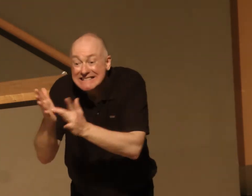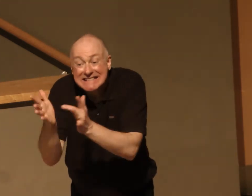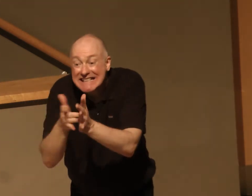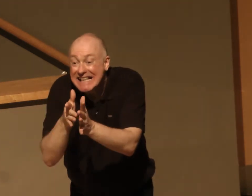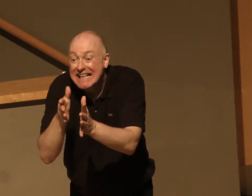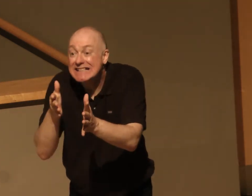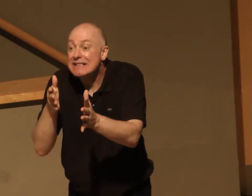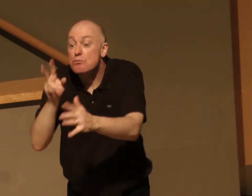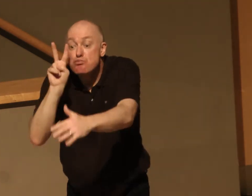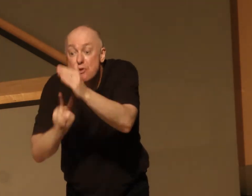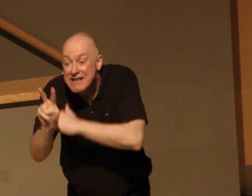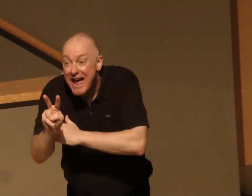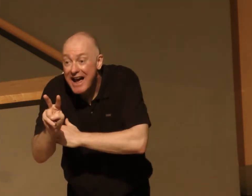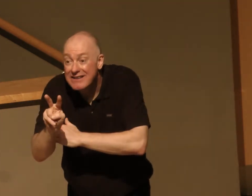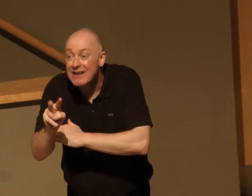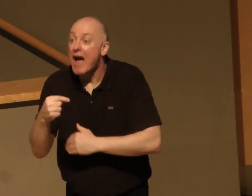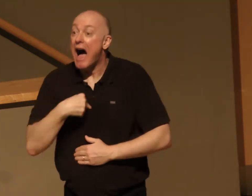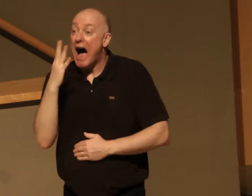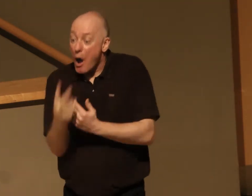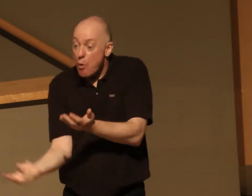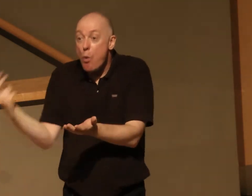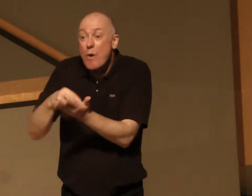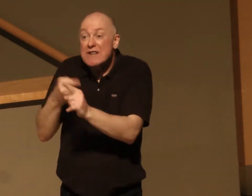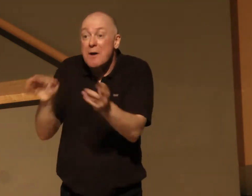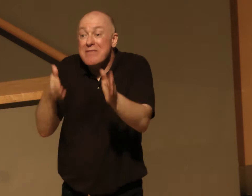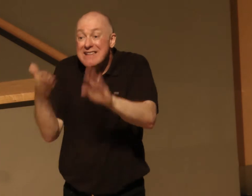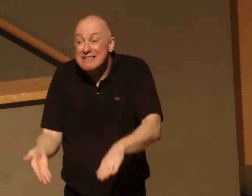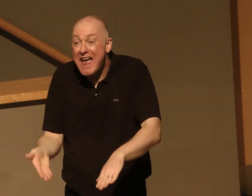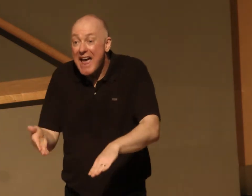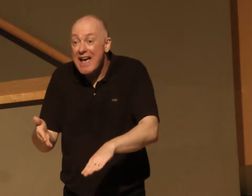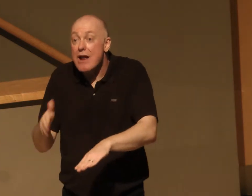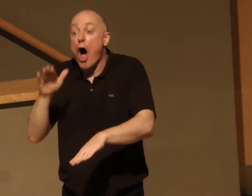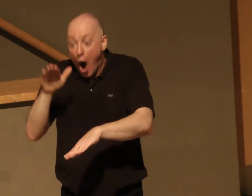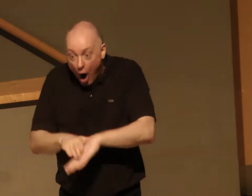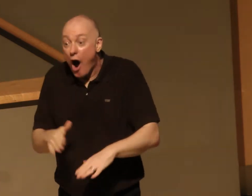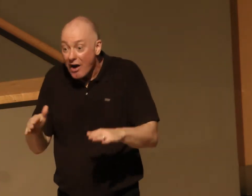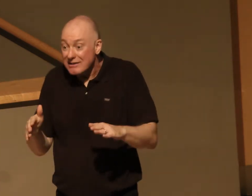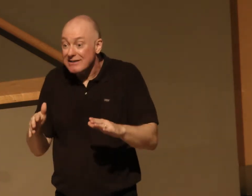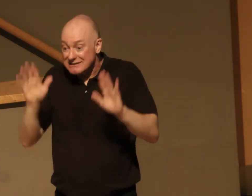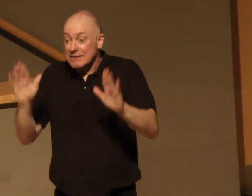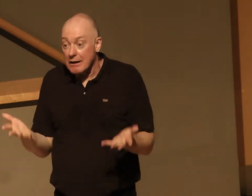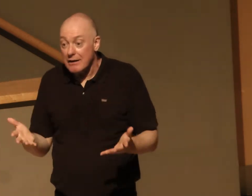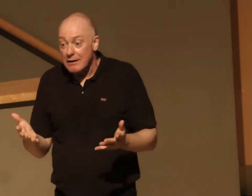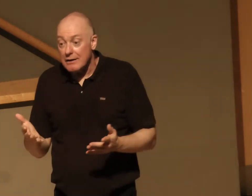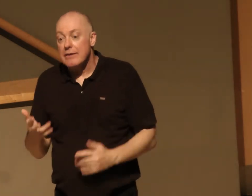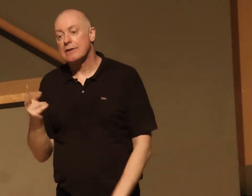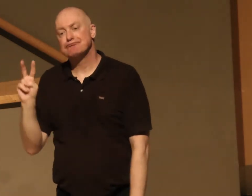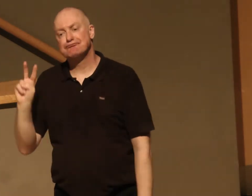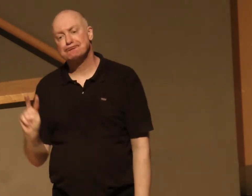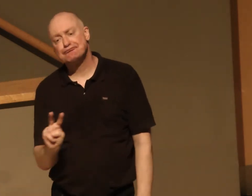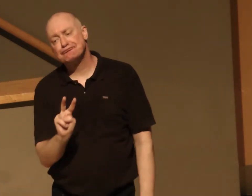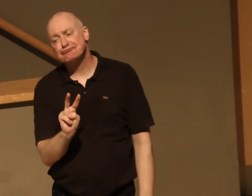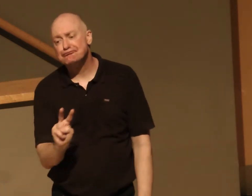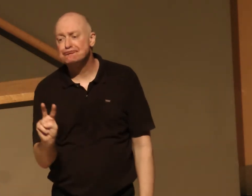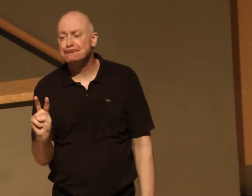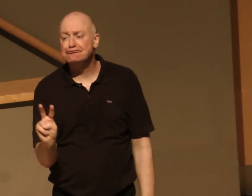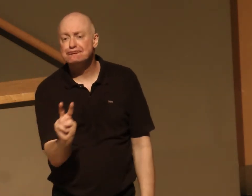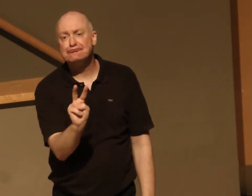had predicted that he will be raised from the dead on this very day as they walk towards the tomb, they're coming to the tomb with